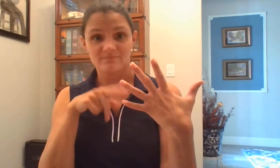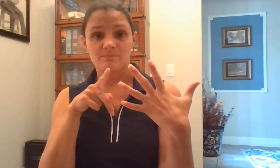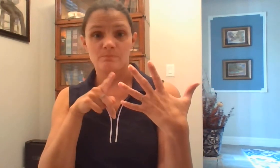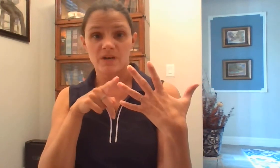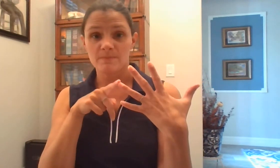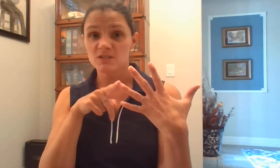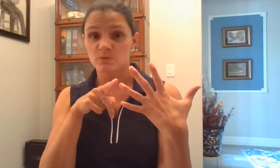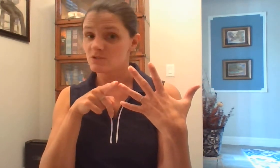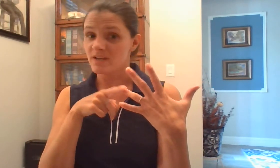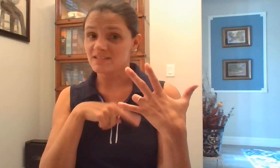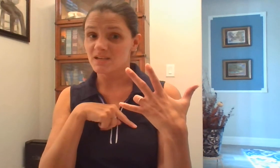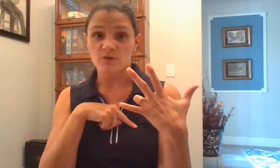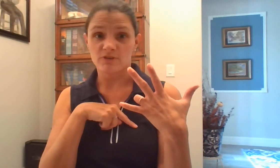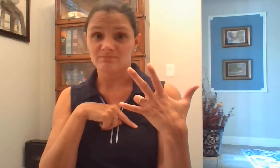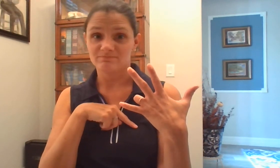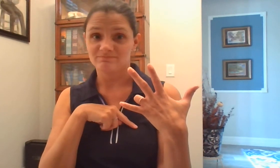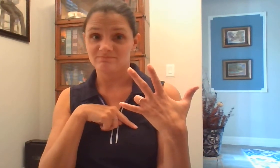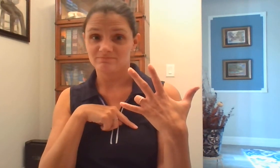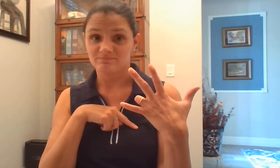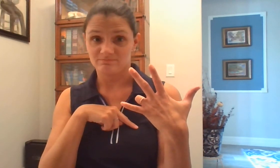But I'm this one, so I can skip over. Thank you.